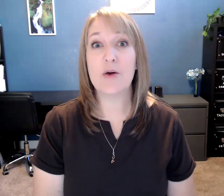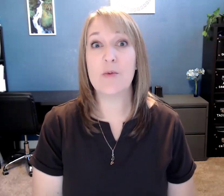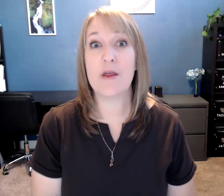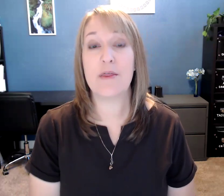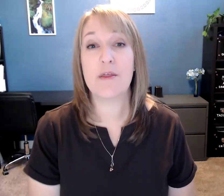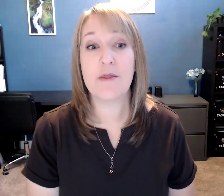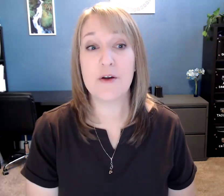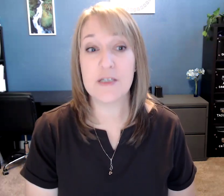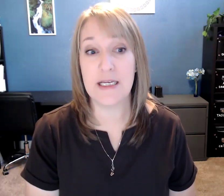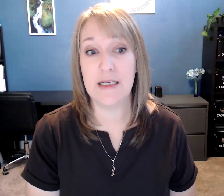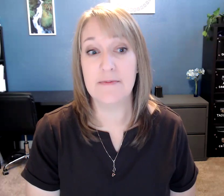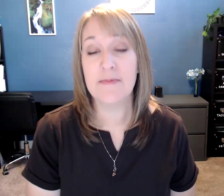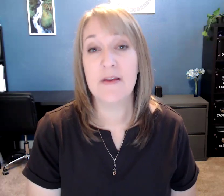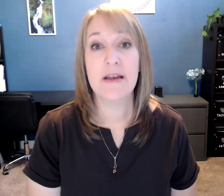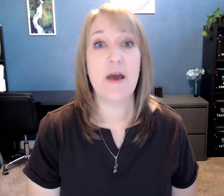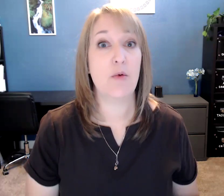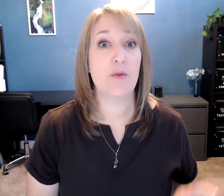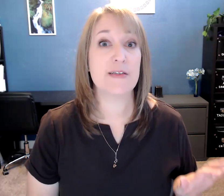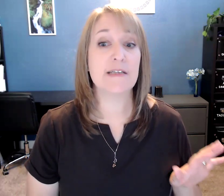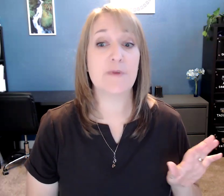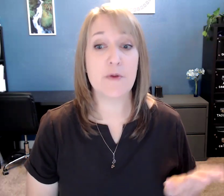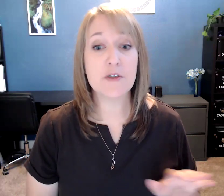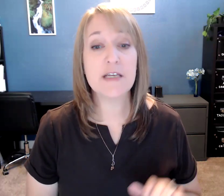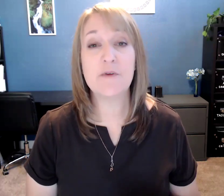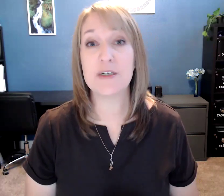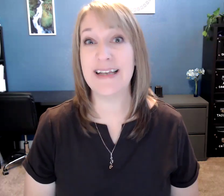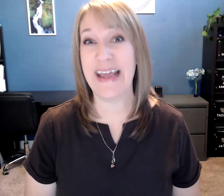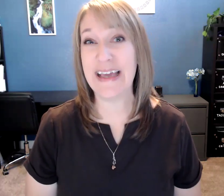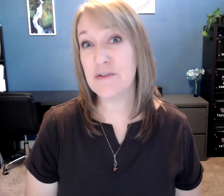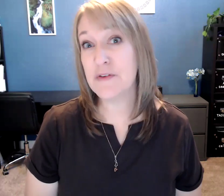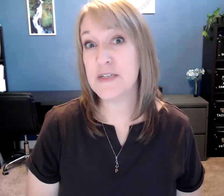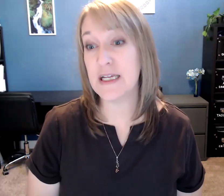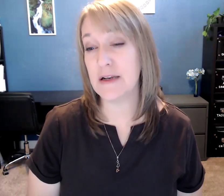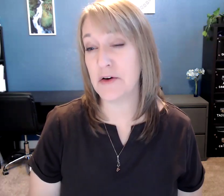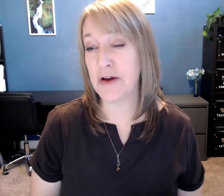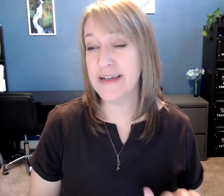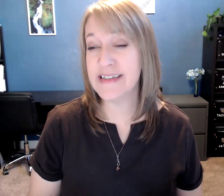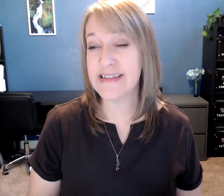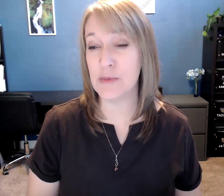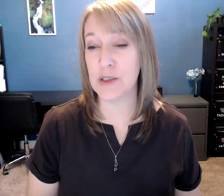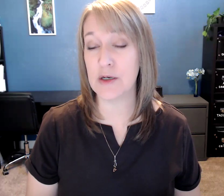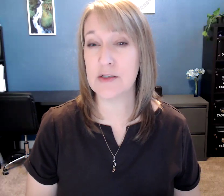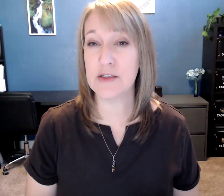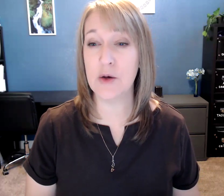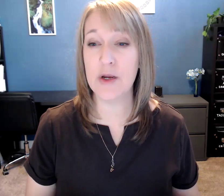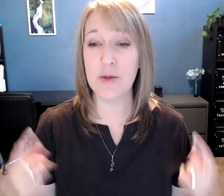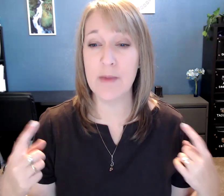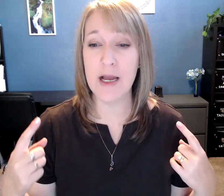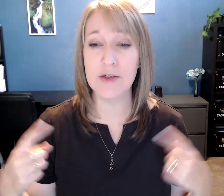start with 13. Now, the signs for 13, 14, and 15 are kind of similar. So in your mind, you